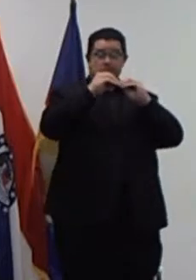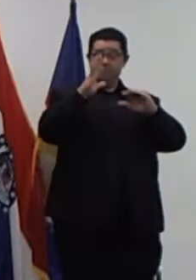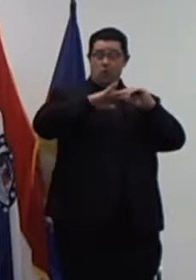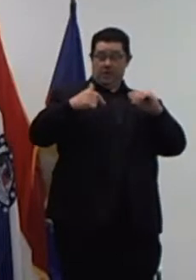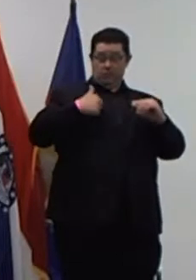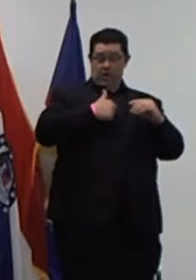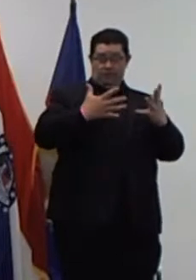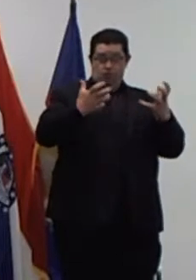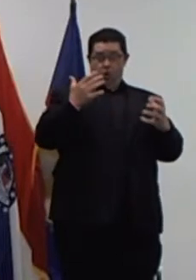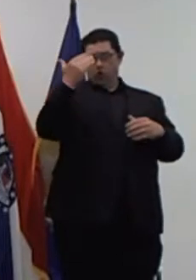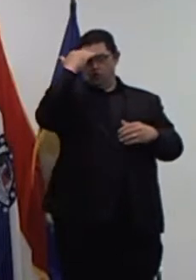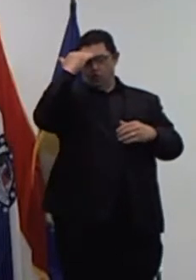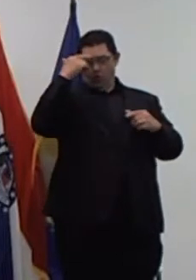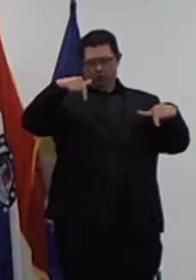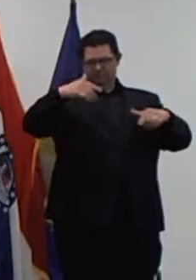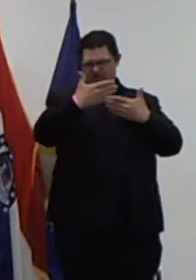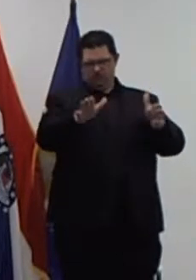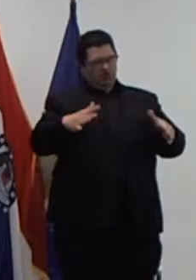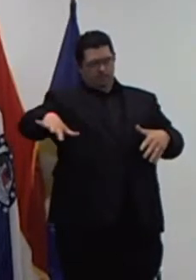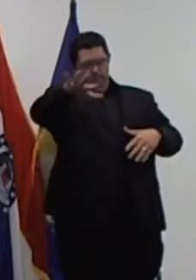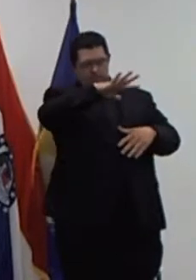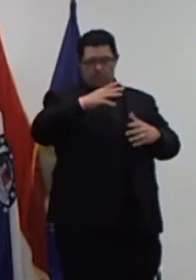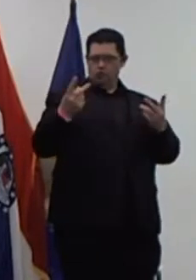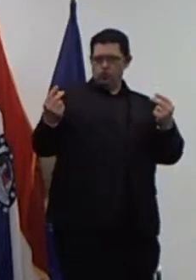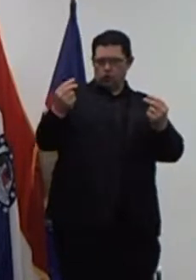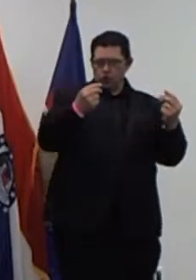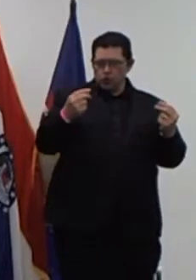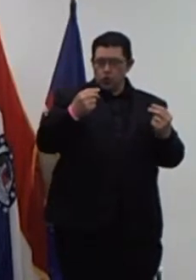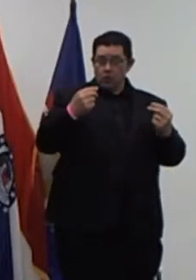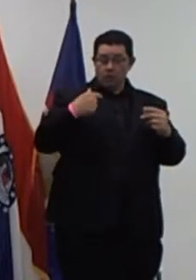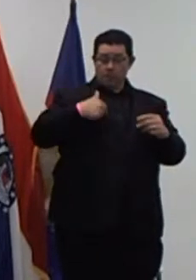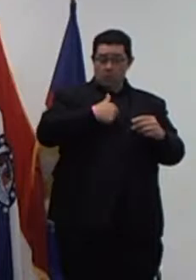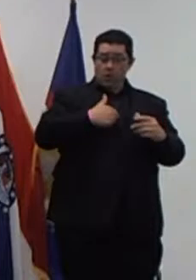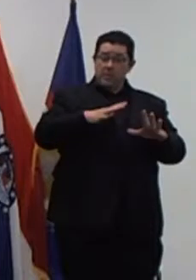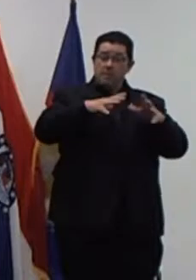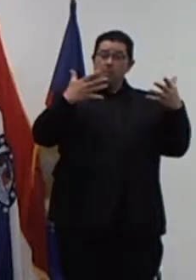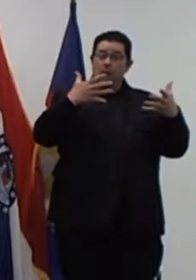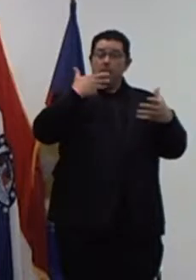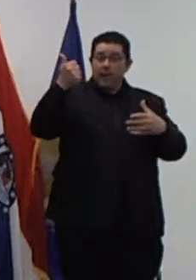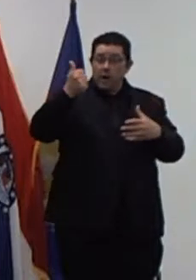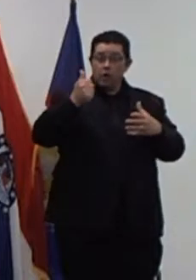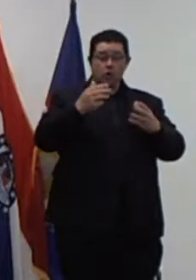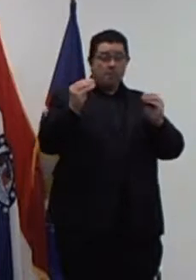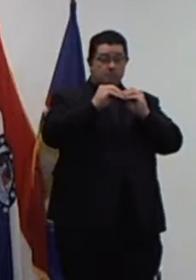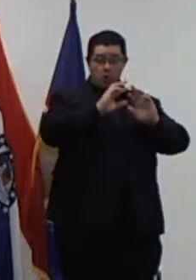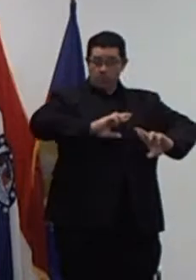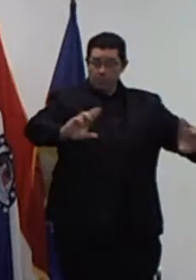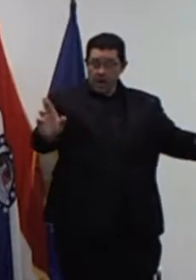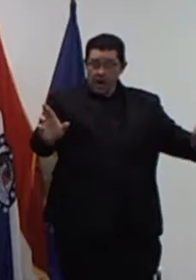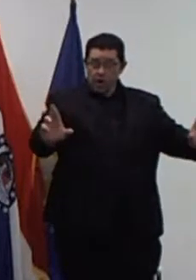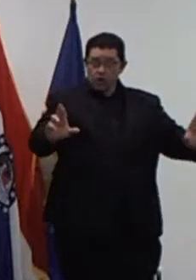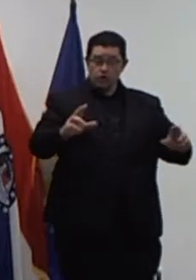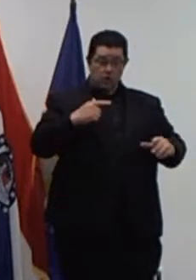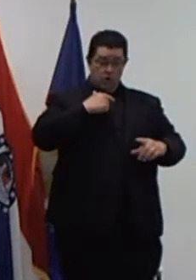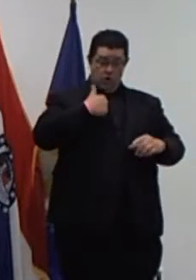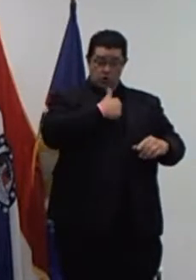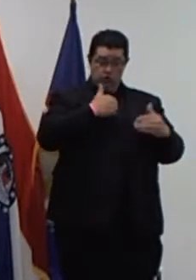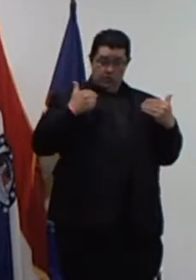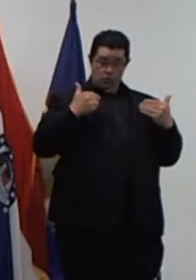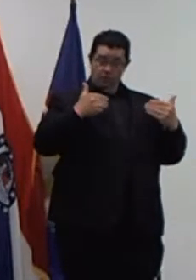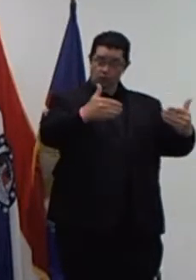all of us in this room, of what to do. But we're going to be much better, and we're going to be much more prepared. And the one thing I do want, as we move